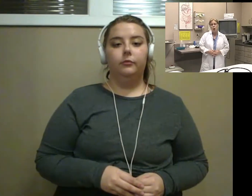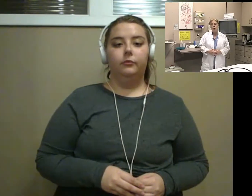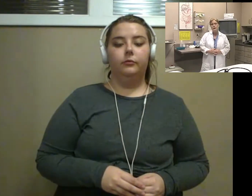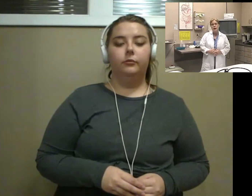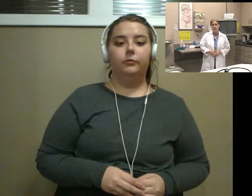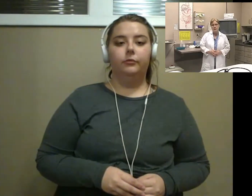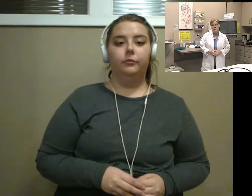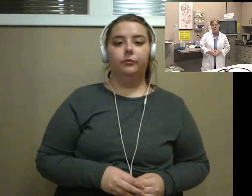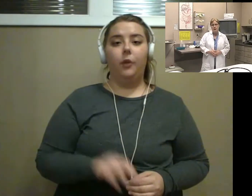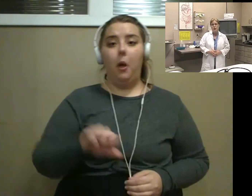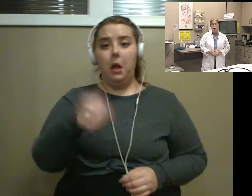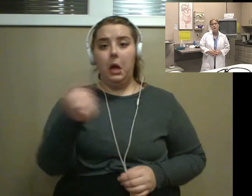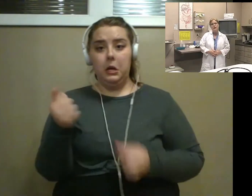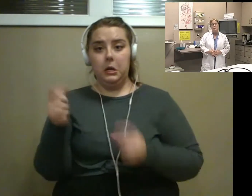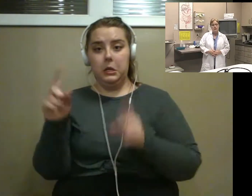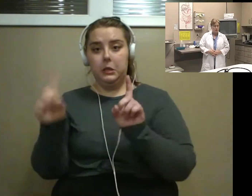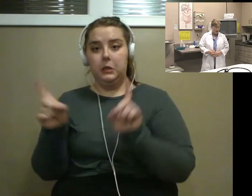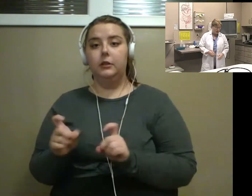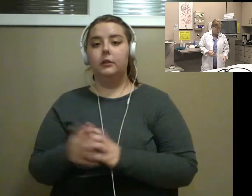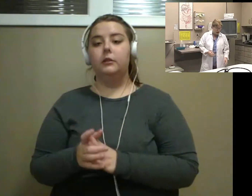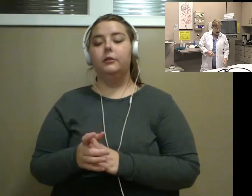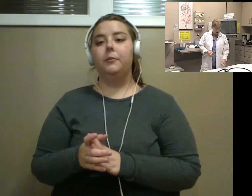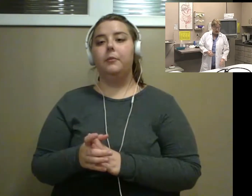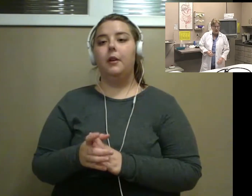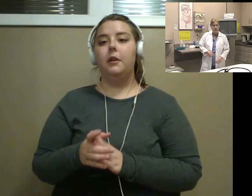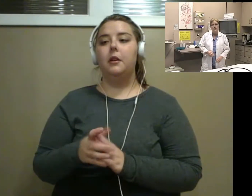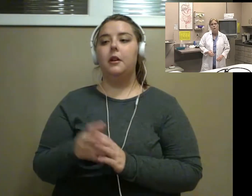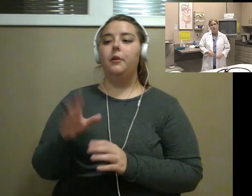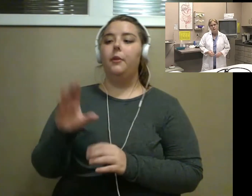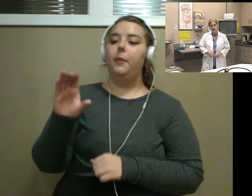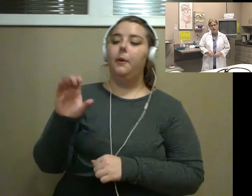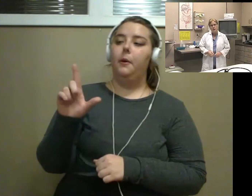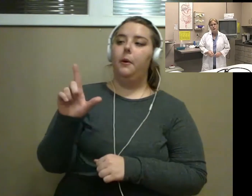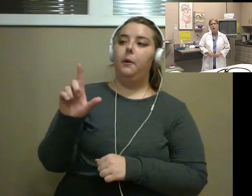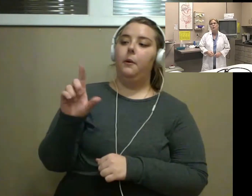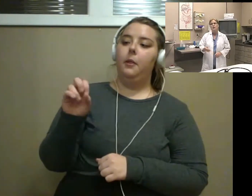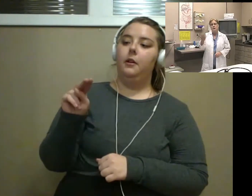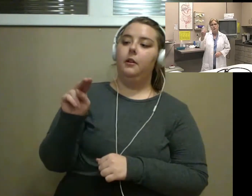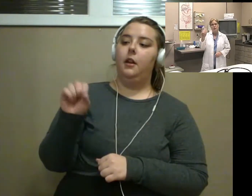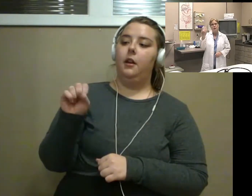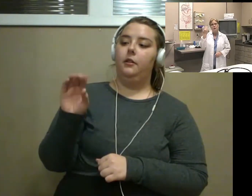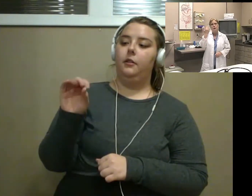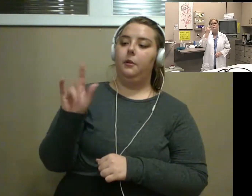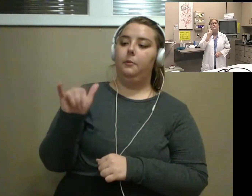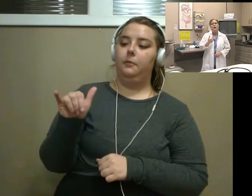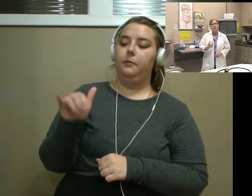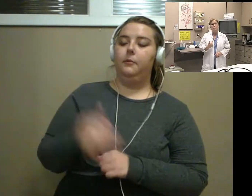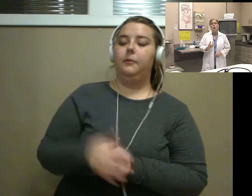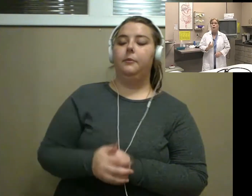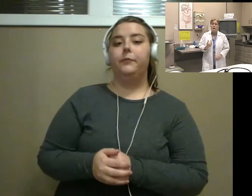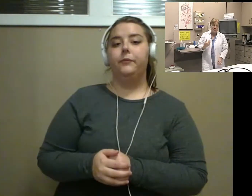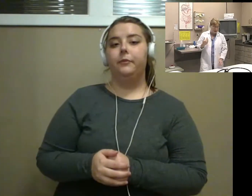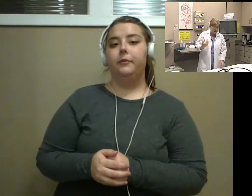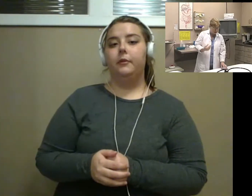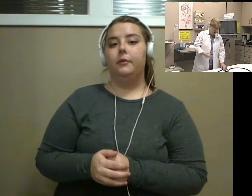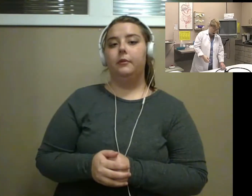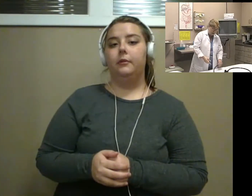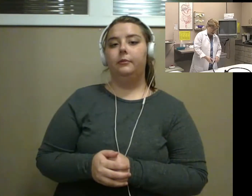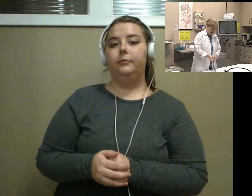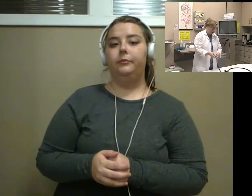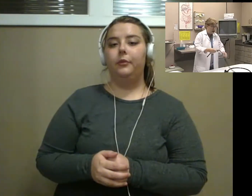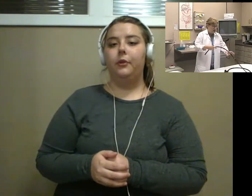called a colonoscopy. The colonoscopy is done with a video scope similar to the one for the upper, only